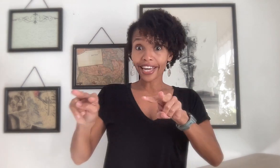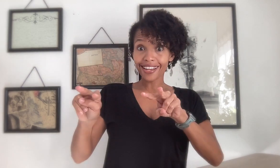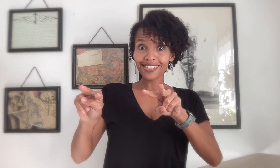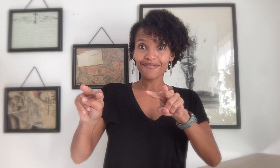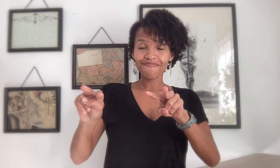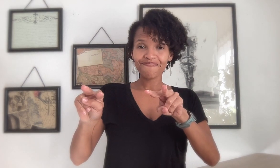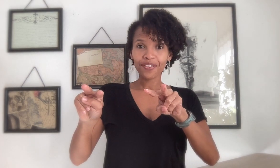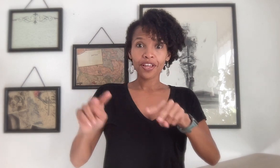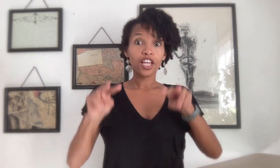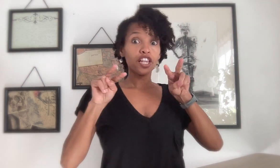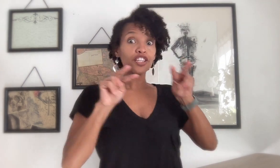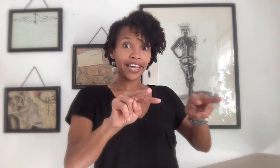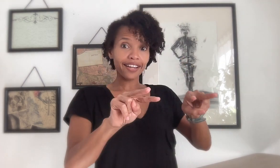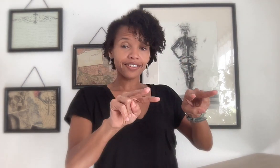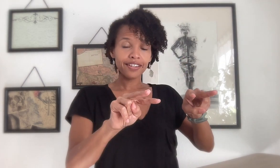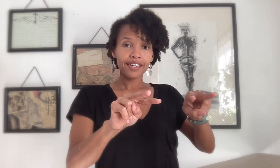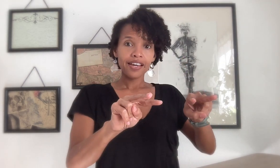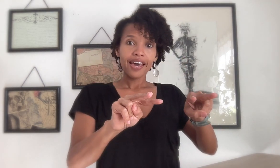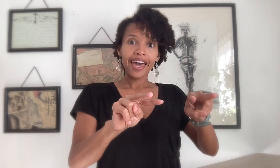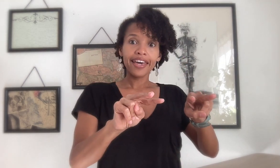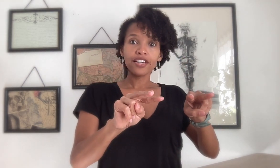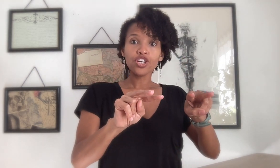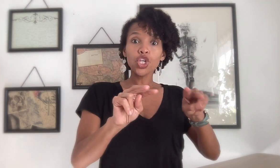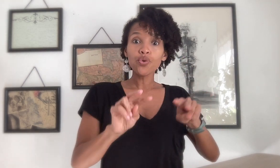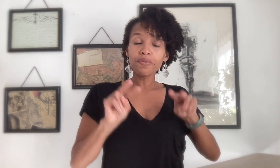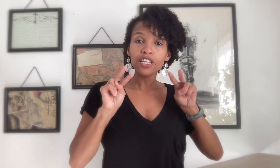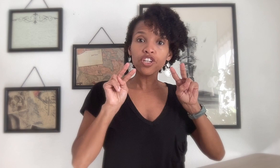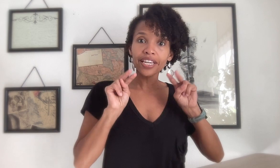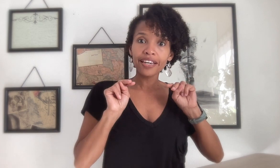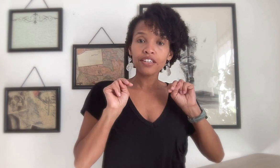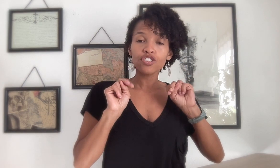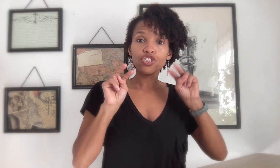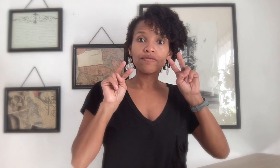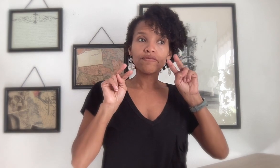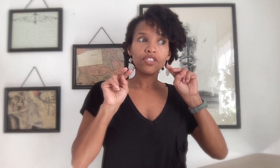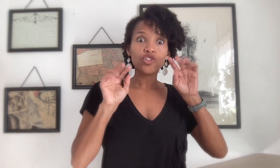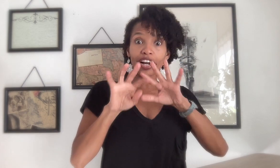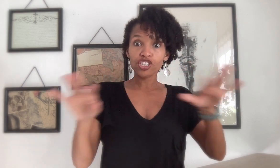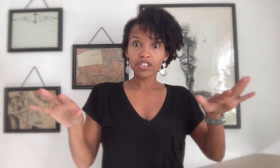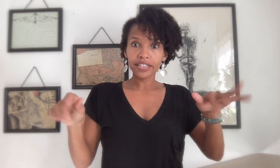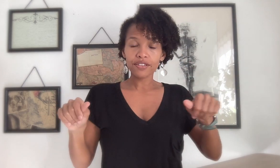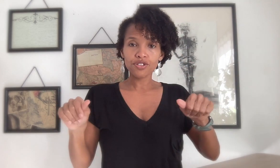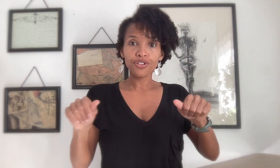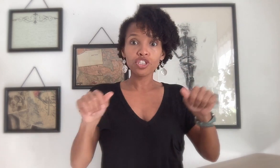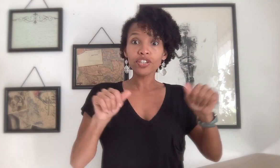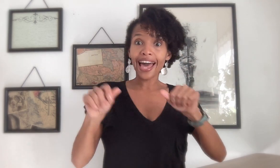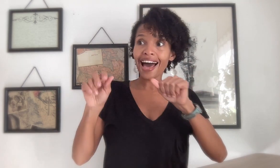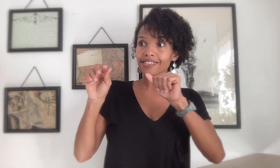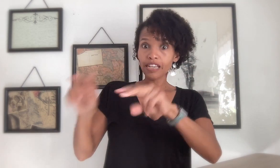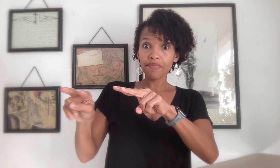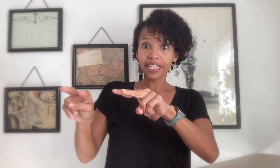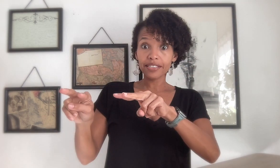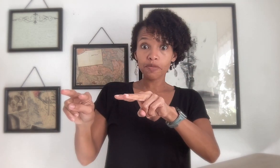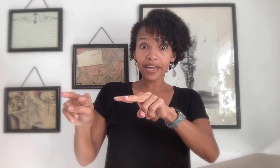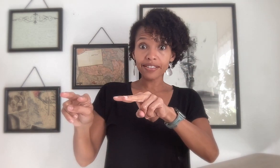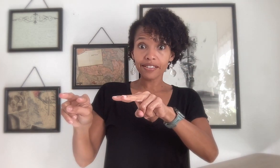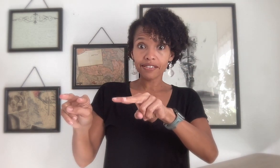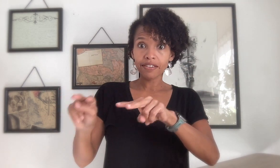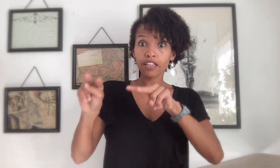at. Look at. And you would be looking directionally. So you look at something in space,